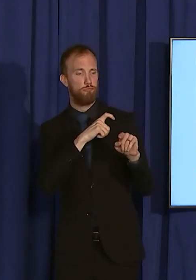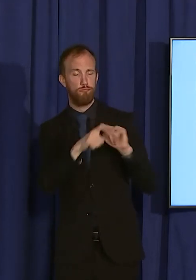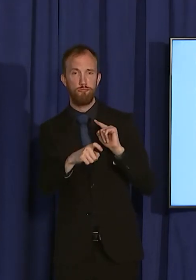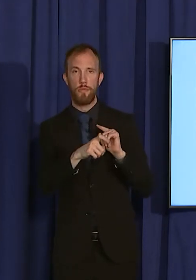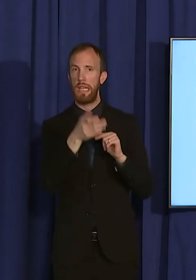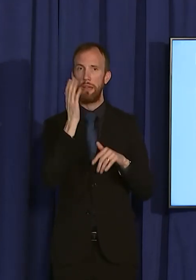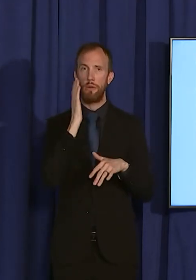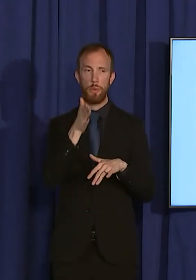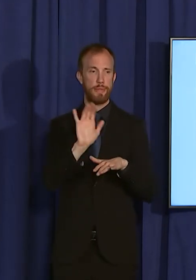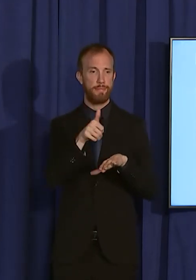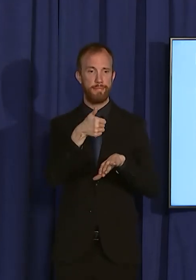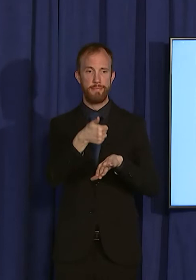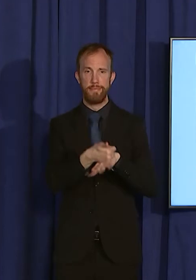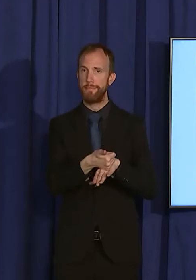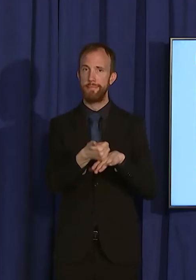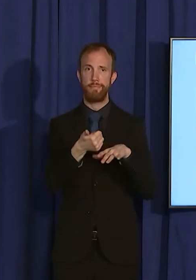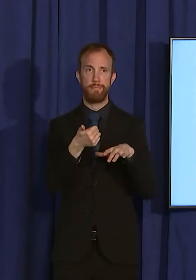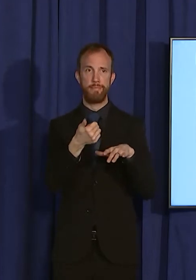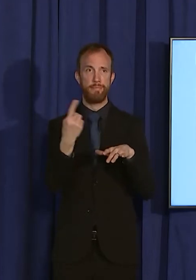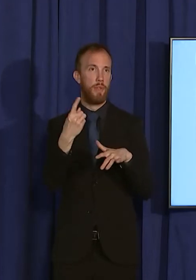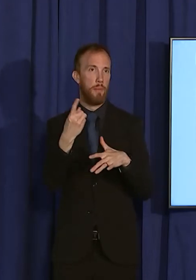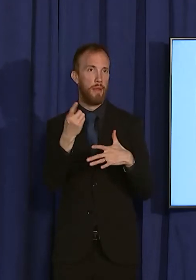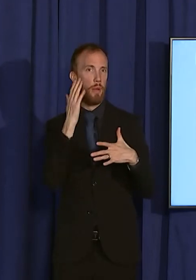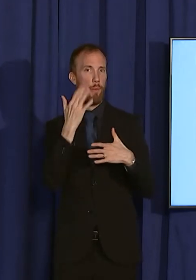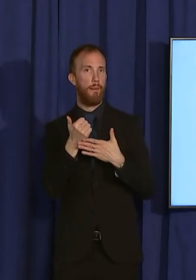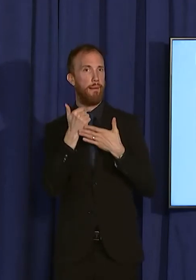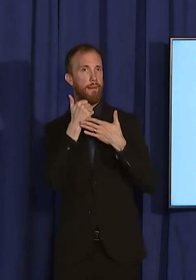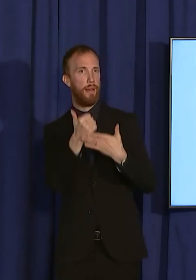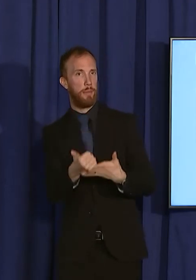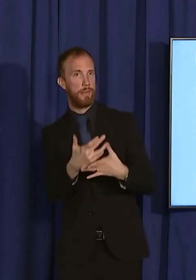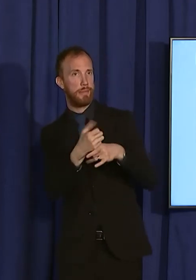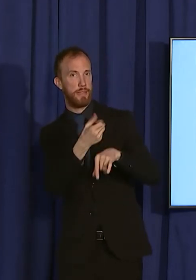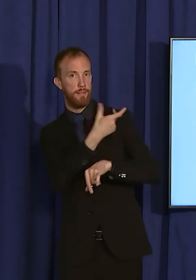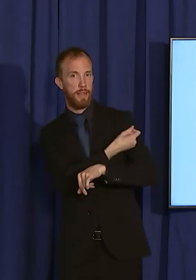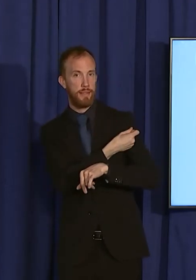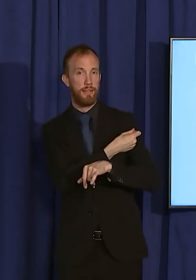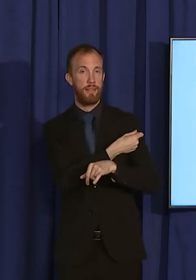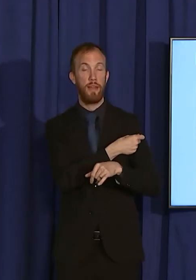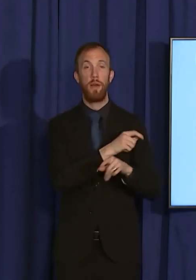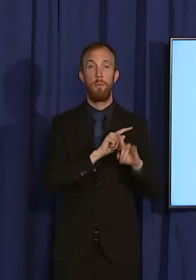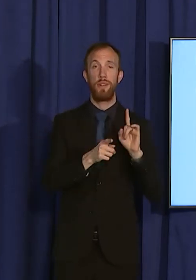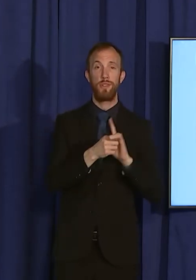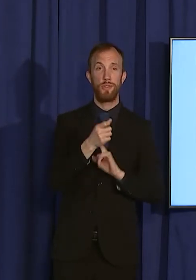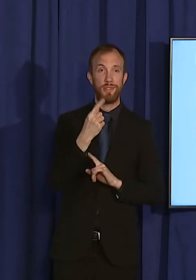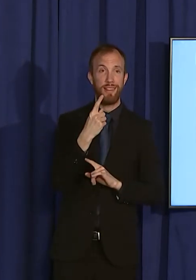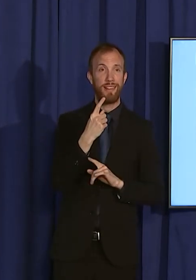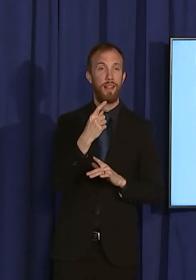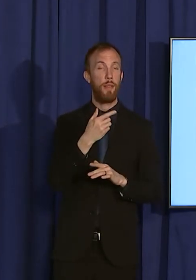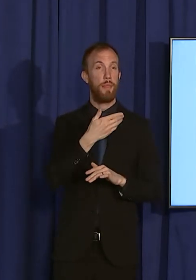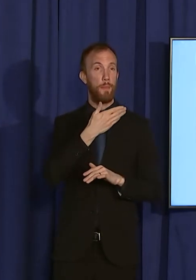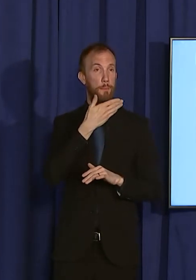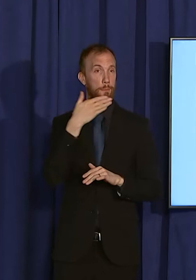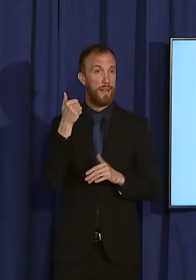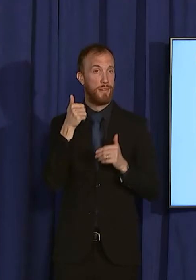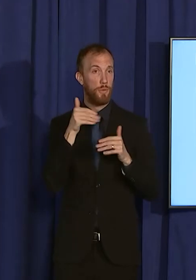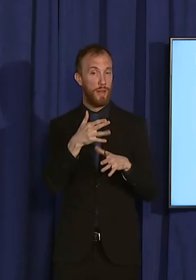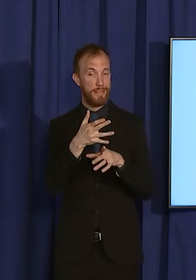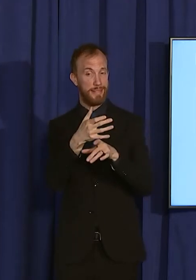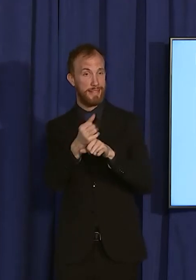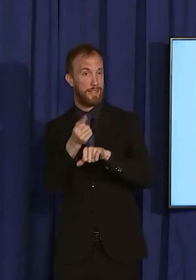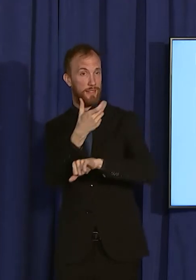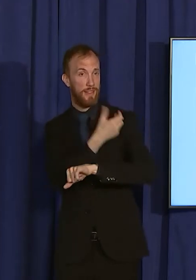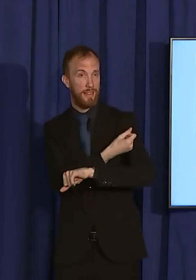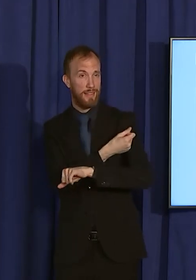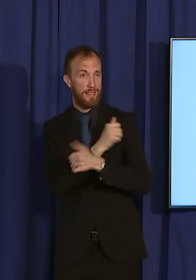with a vaccine. The number one way people are still getting vaccinated in this city is through healthcare providers.